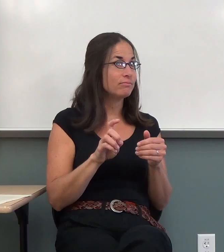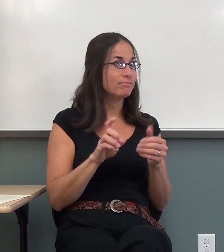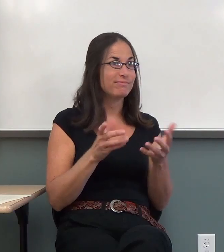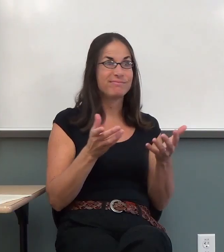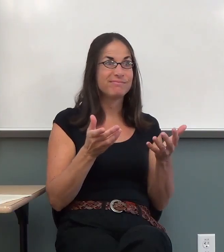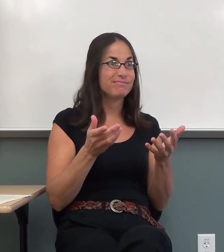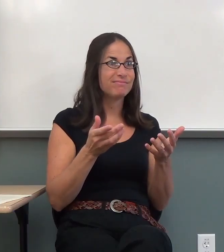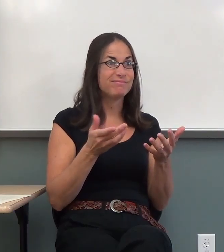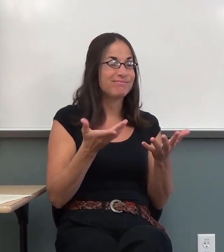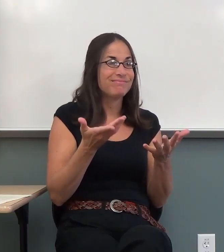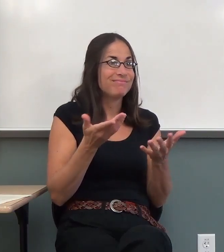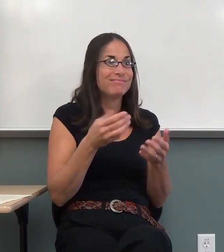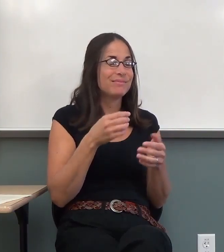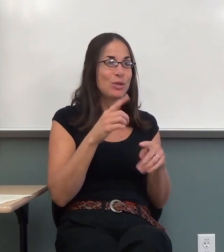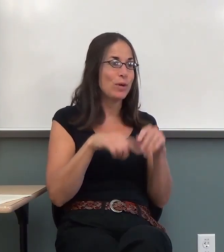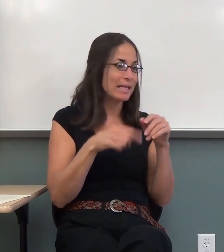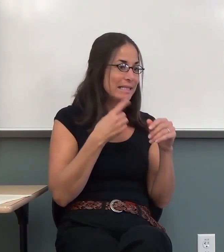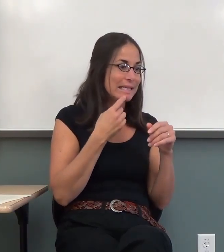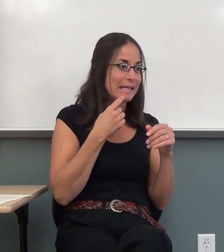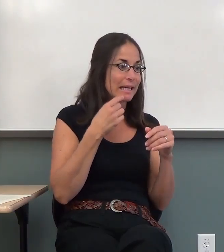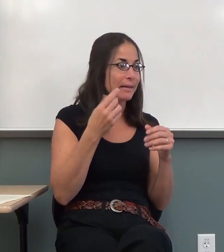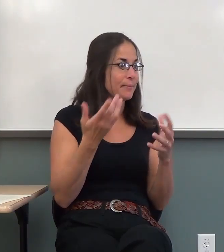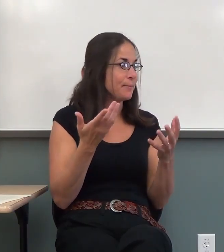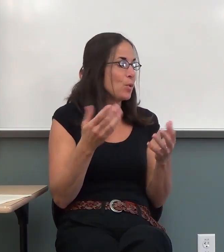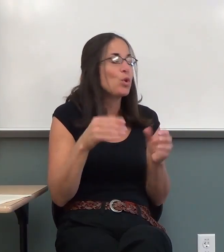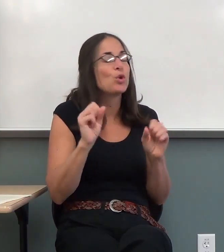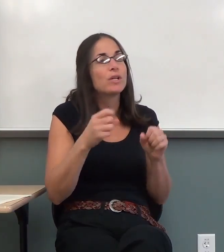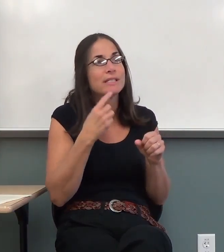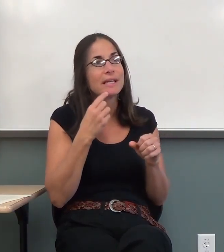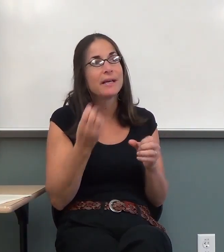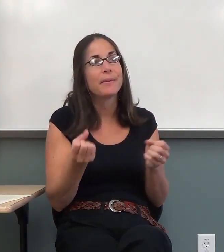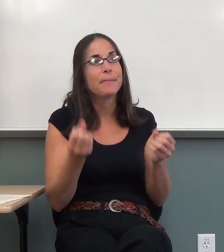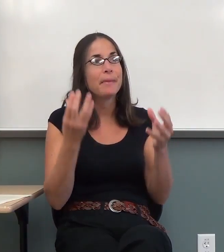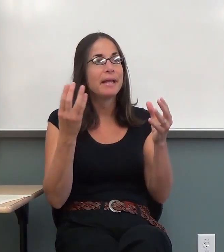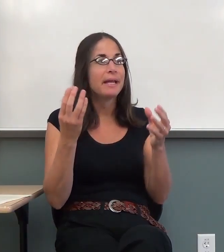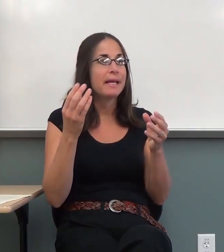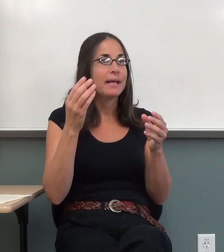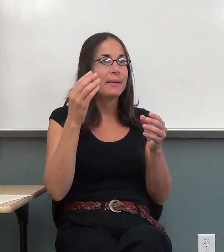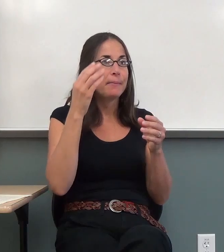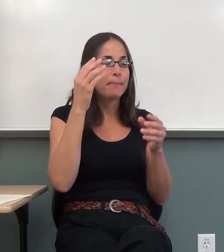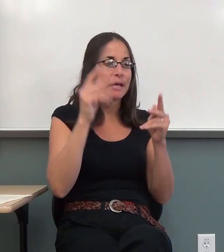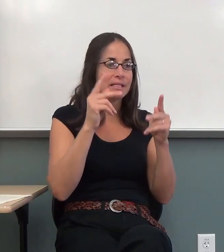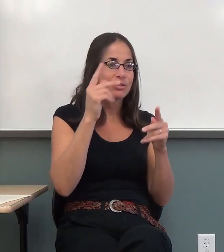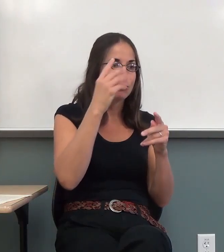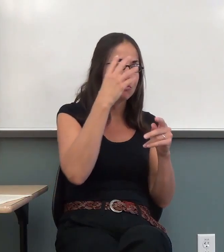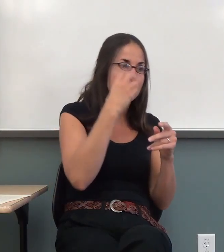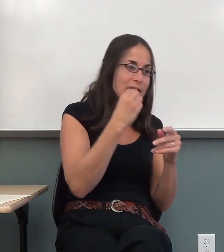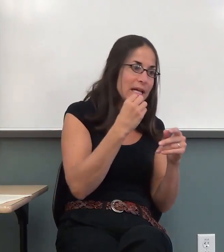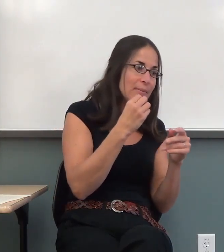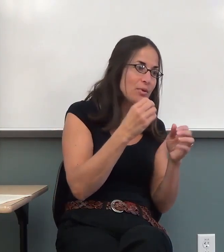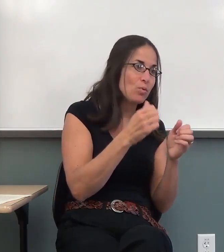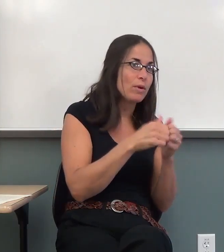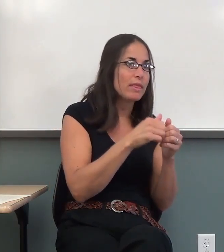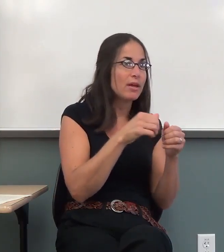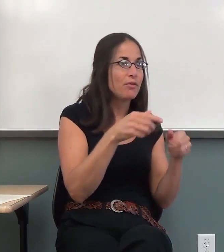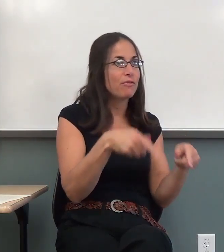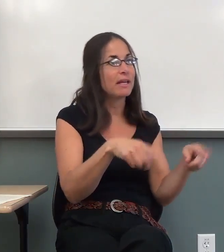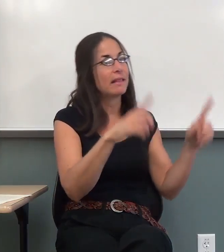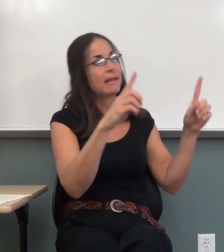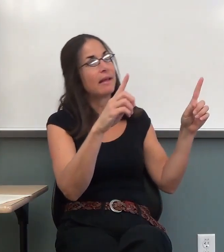many passengers slept with much else following it, maybe with their feet in the air, right? But other than that,